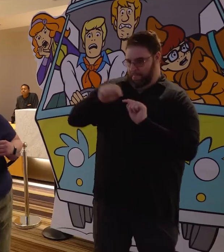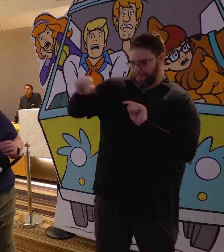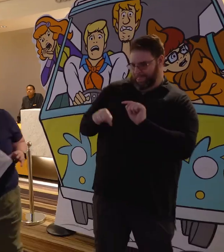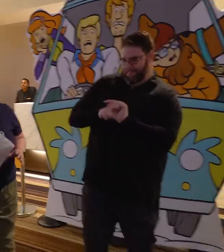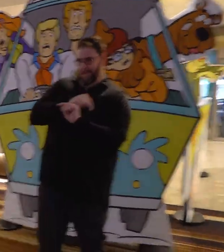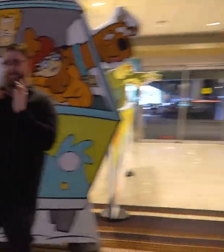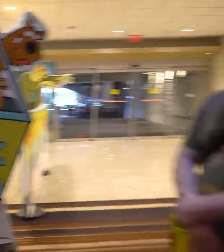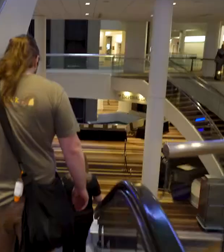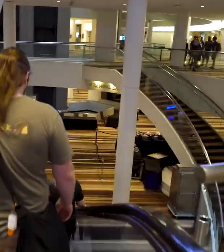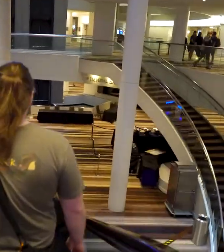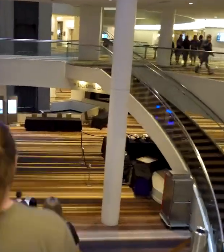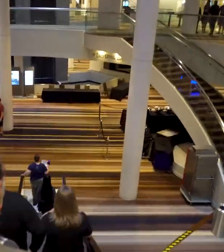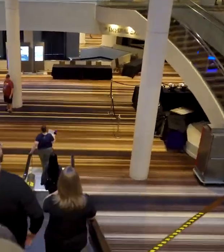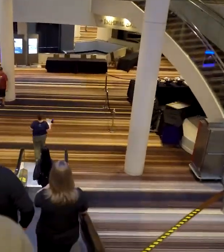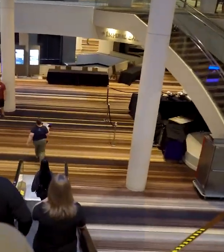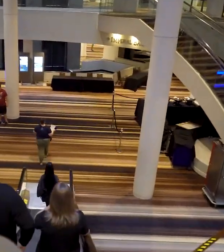head downstairs.